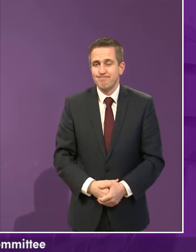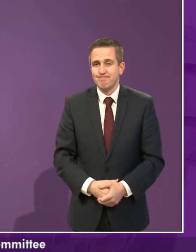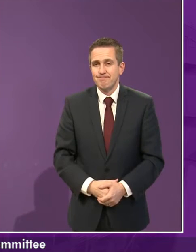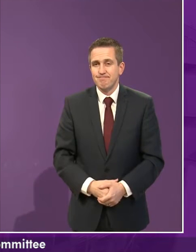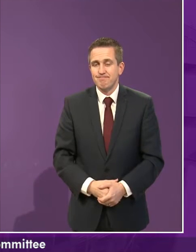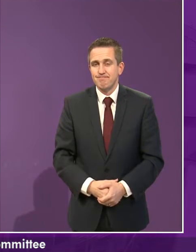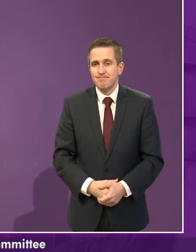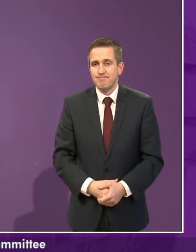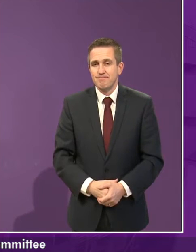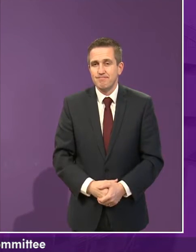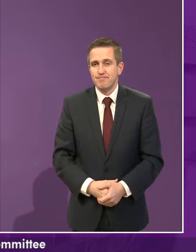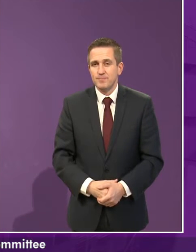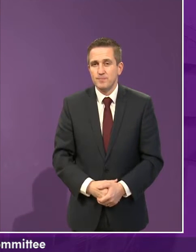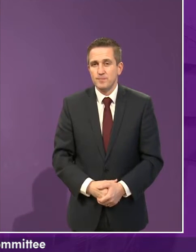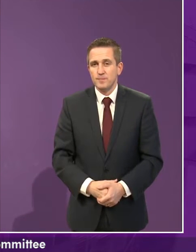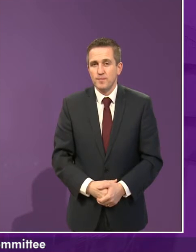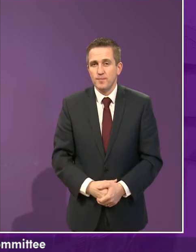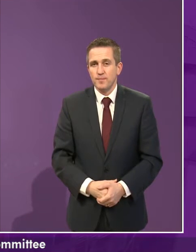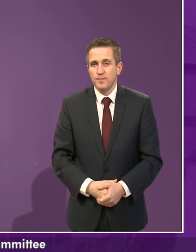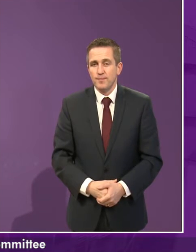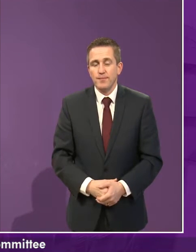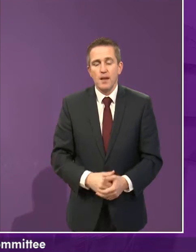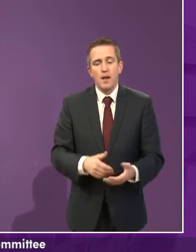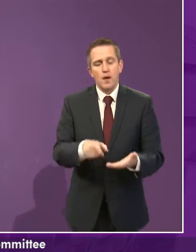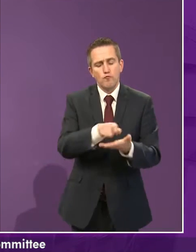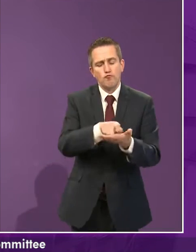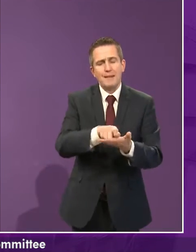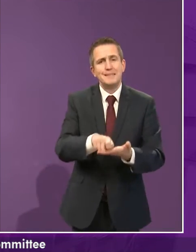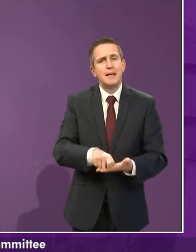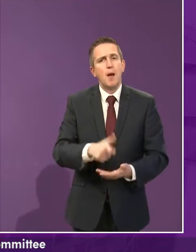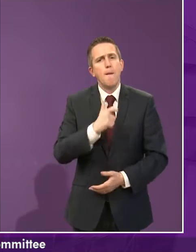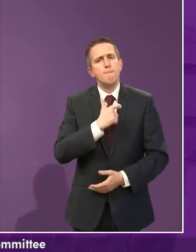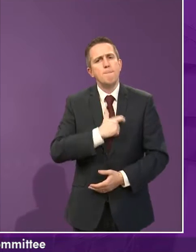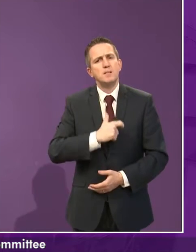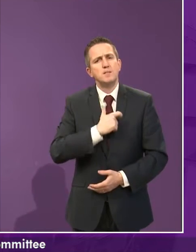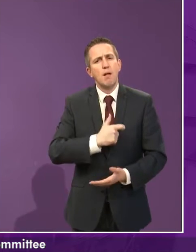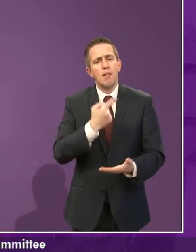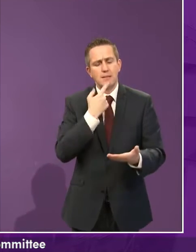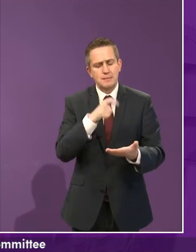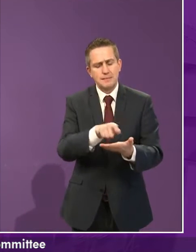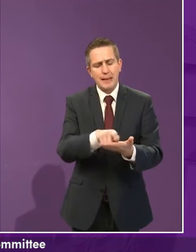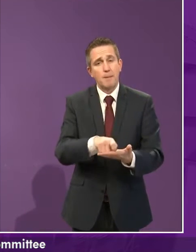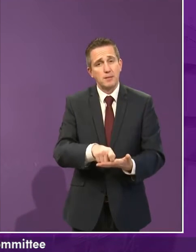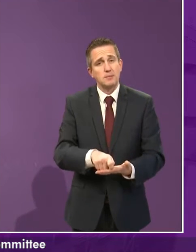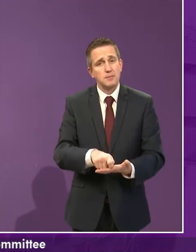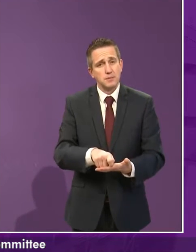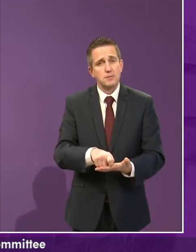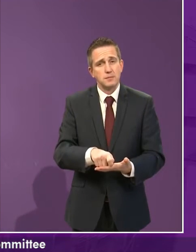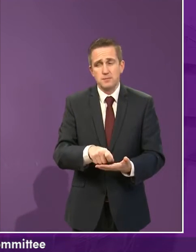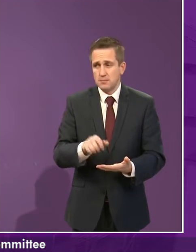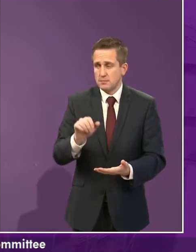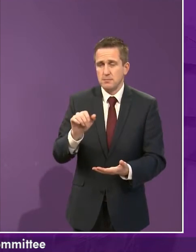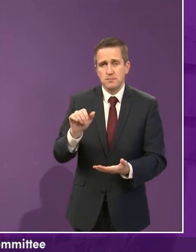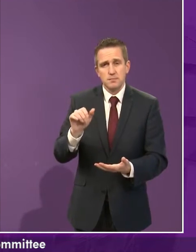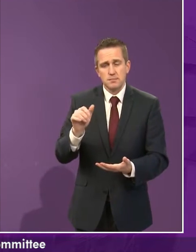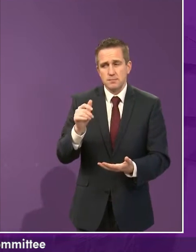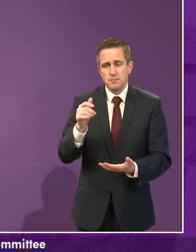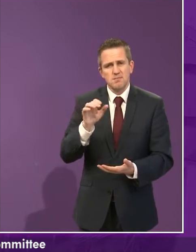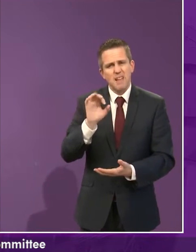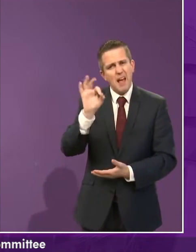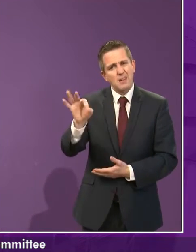yeah. It's about personal statements, and some of your submissions refer to these. I suppose this question is